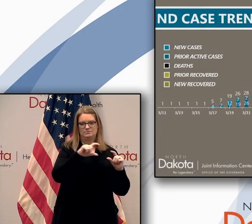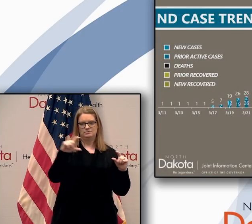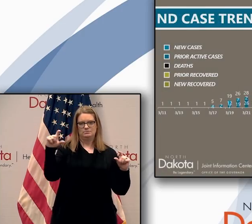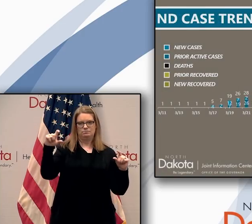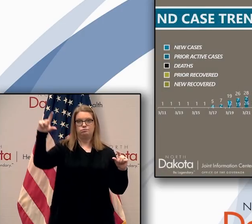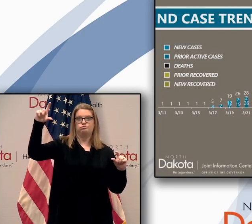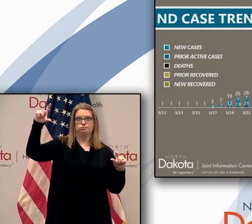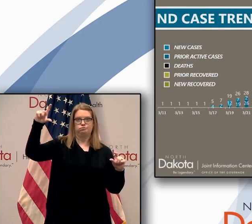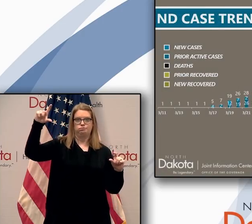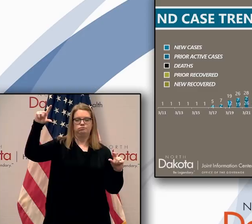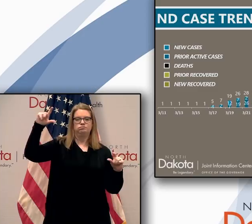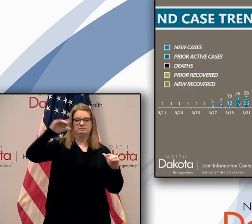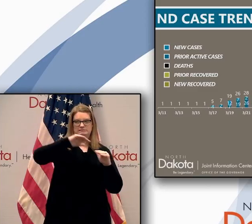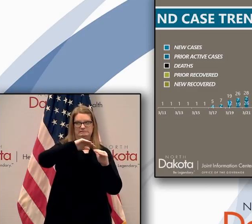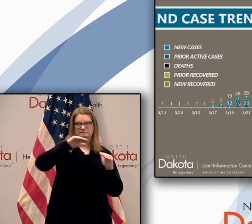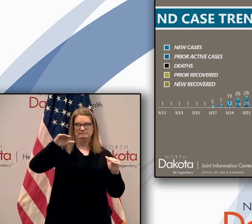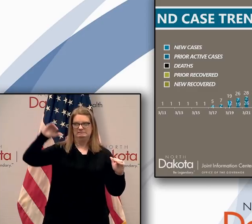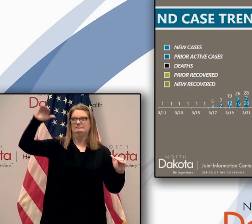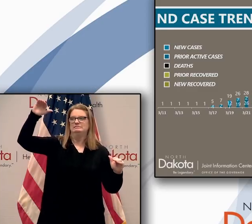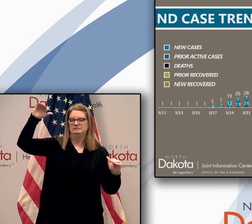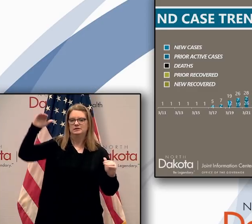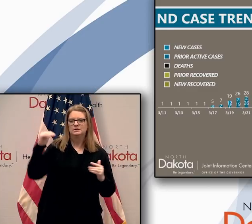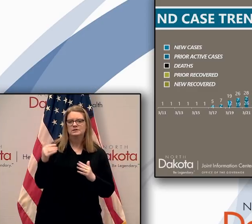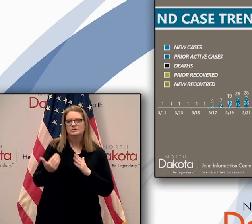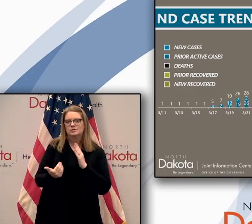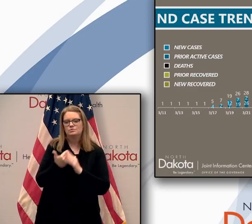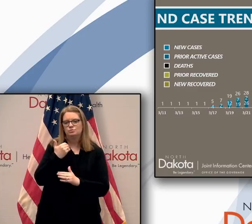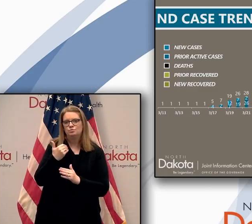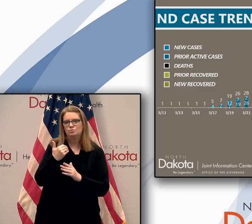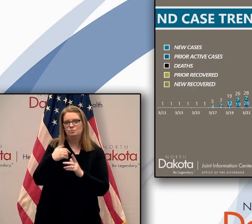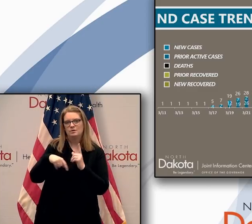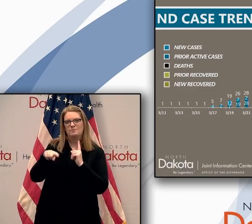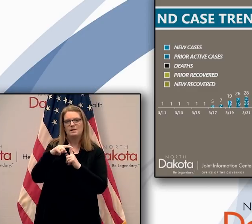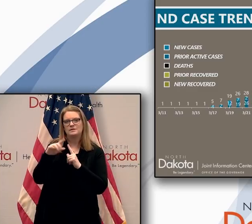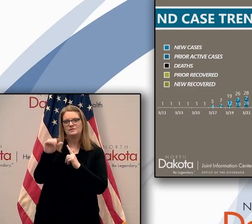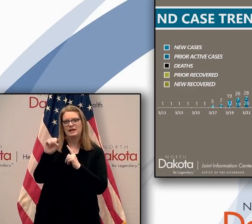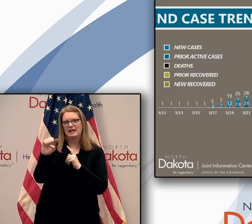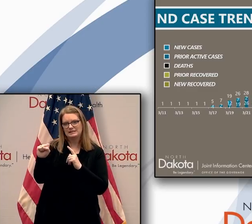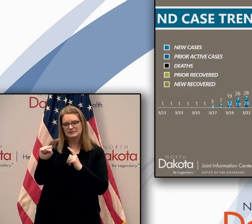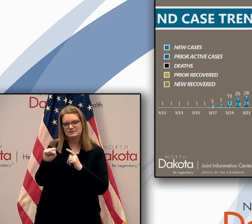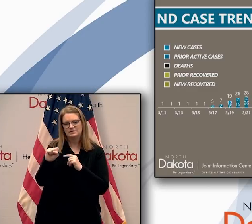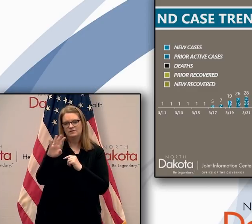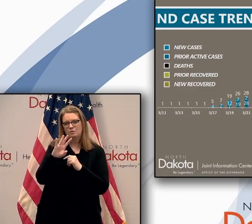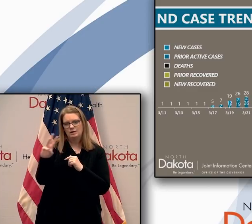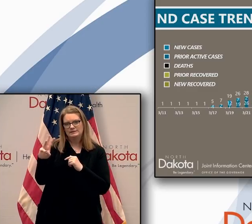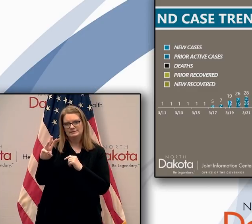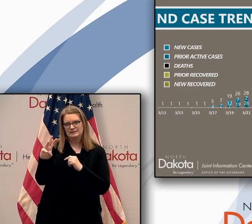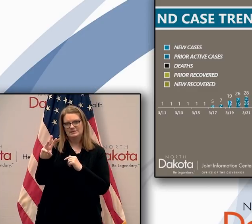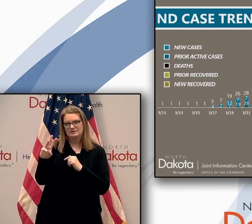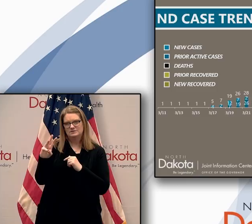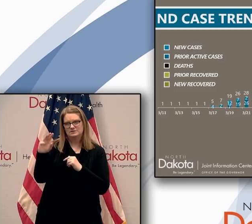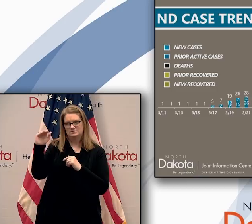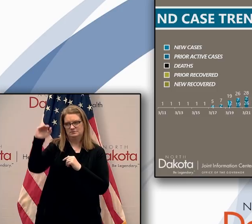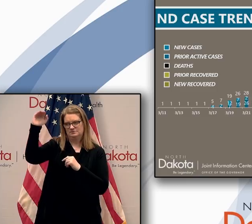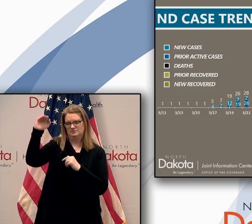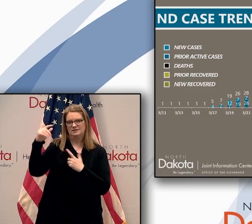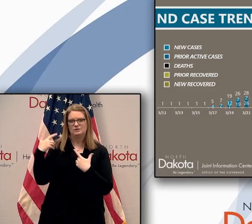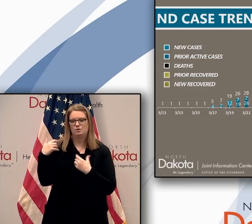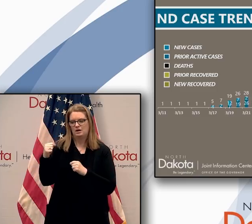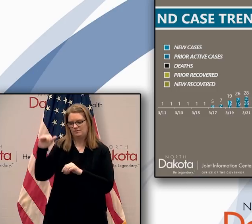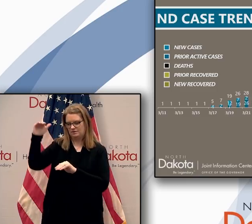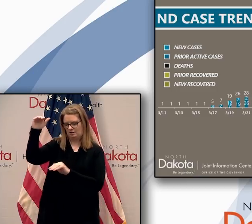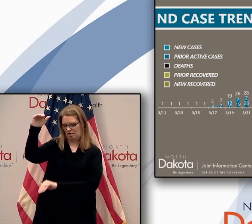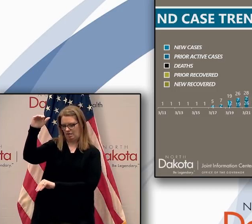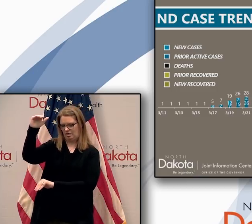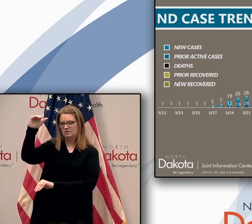bar going up because the new positives of 46 outweighed the recoveries of